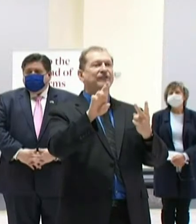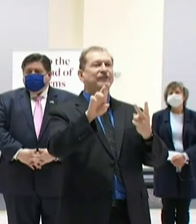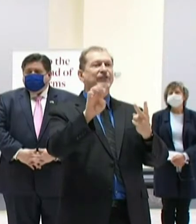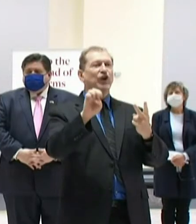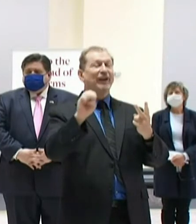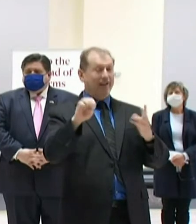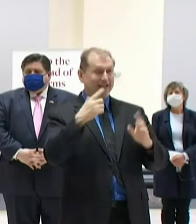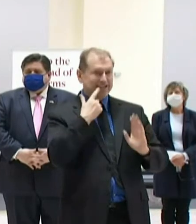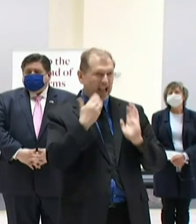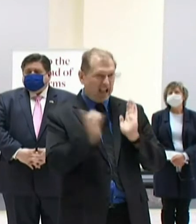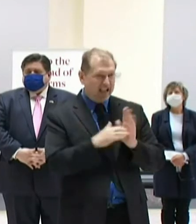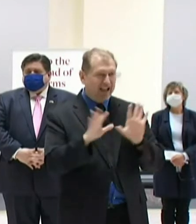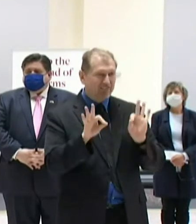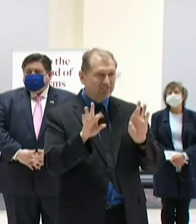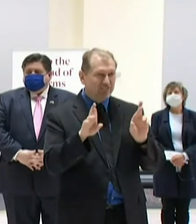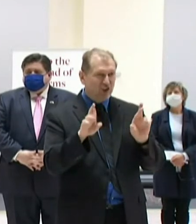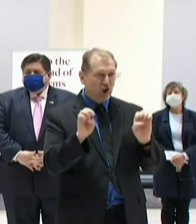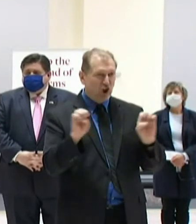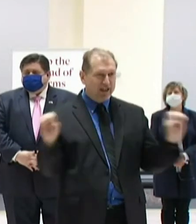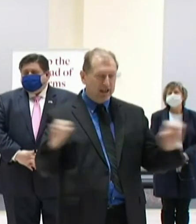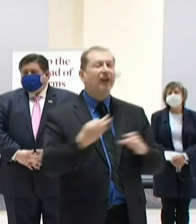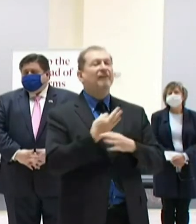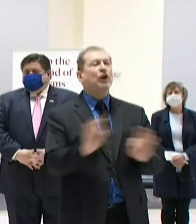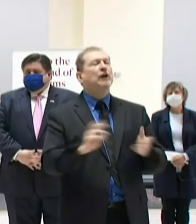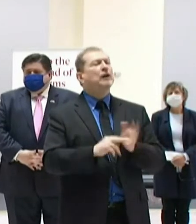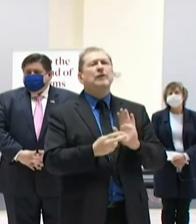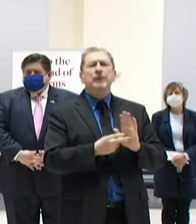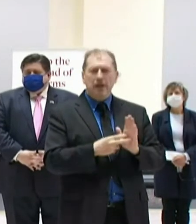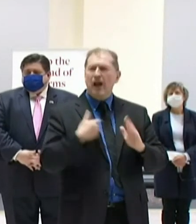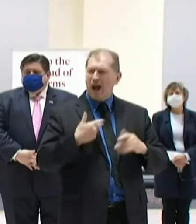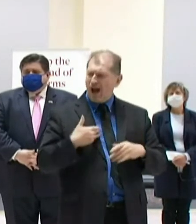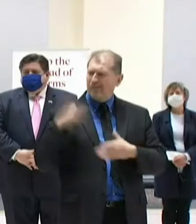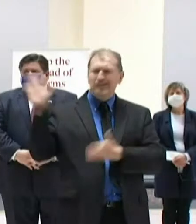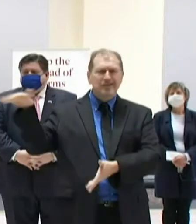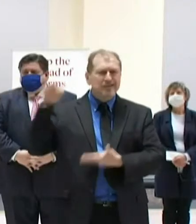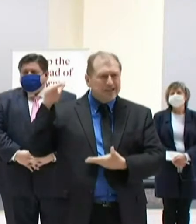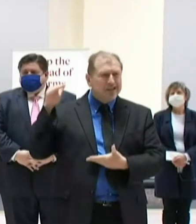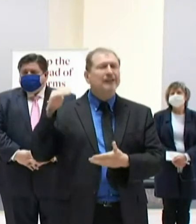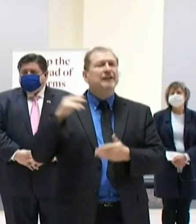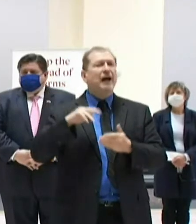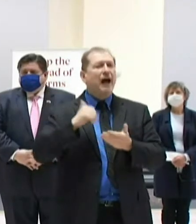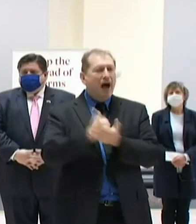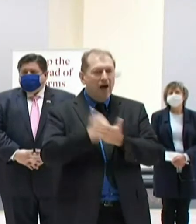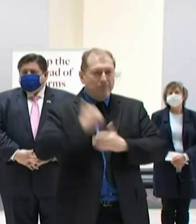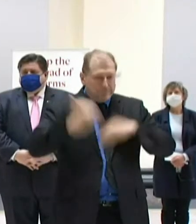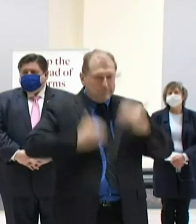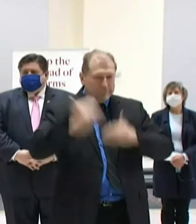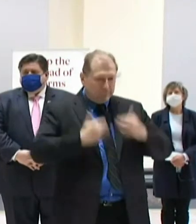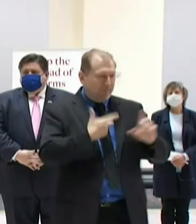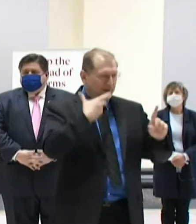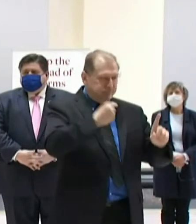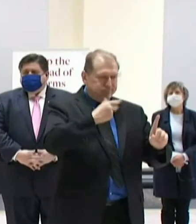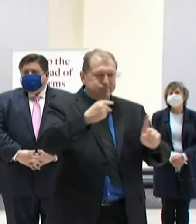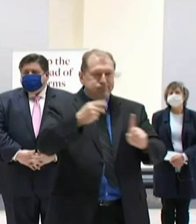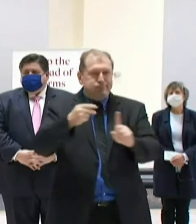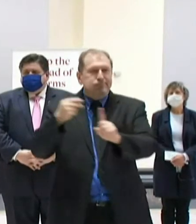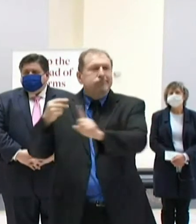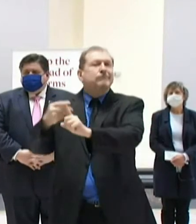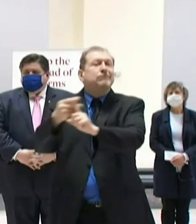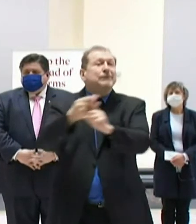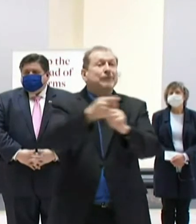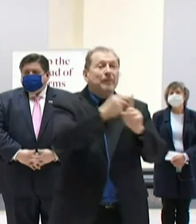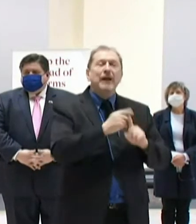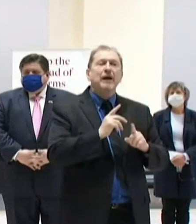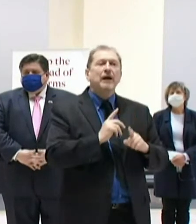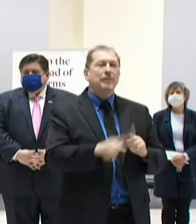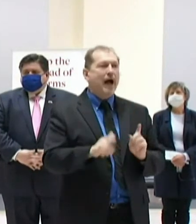widely available, we have what we need to take the progress that we've made even further. But truly, it depends upon each